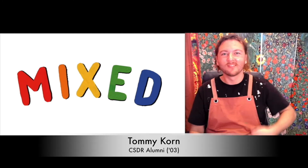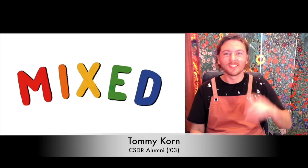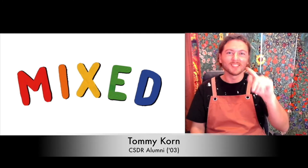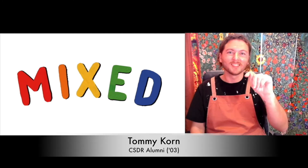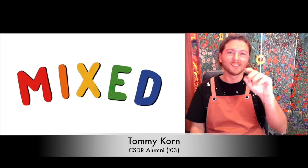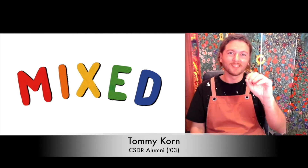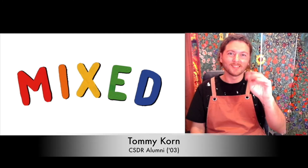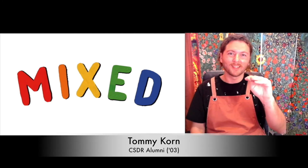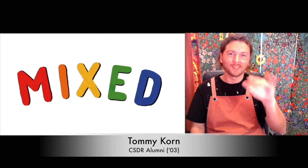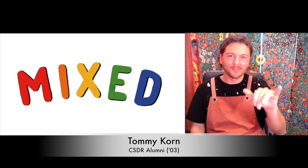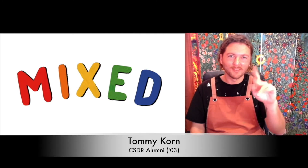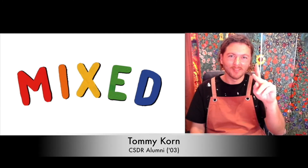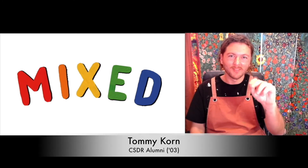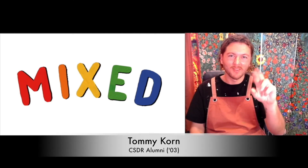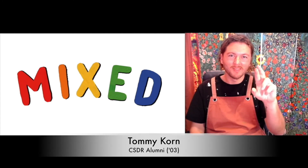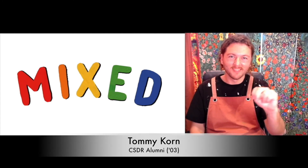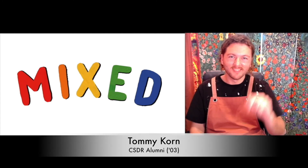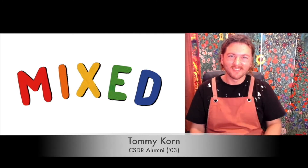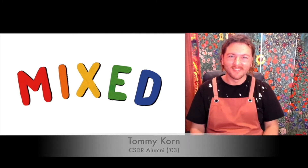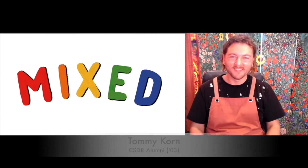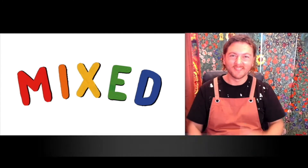everyone. My name is Tommy Korn.